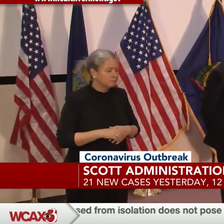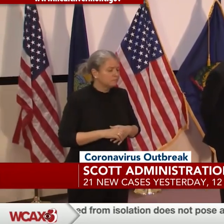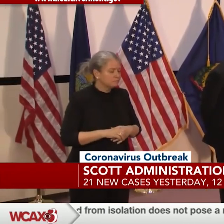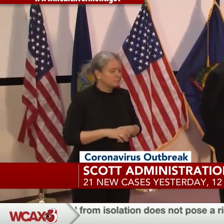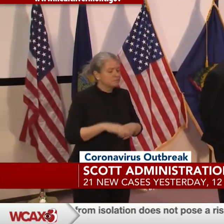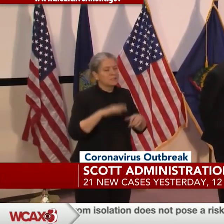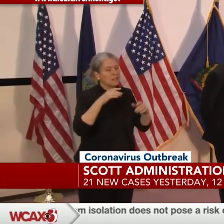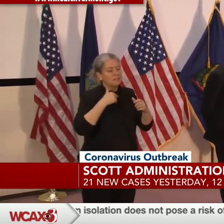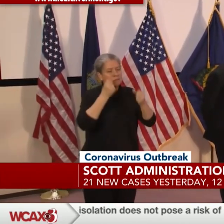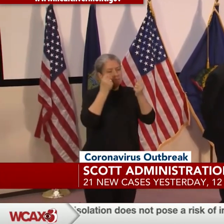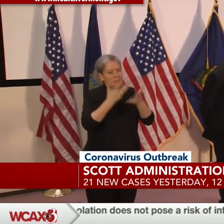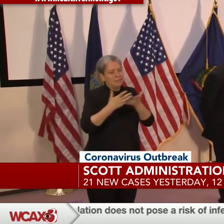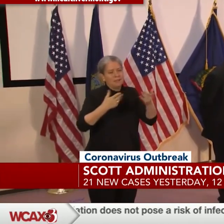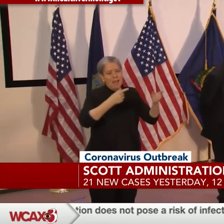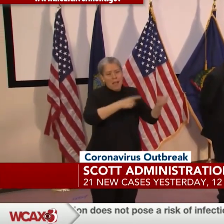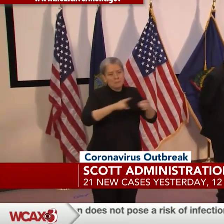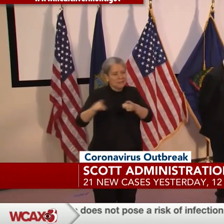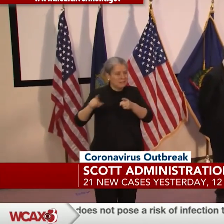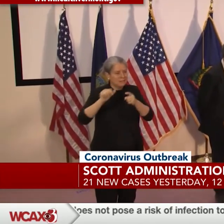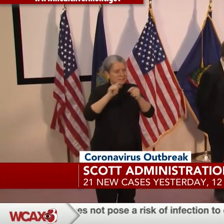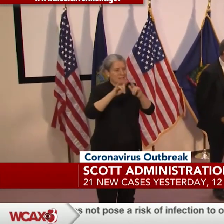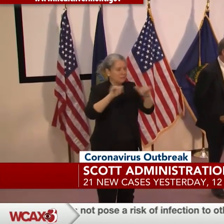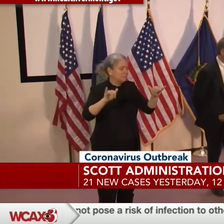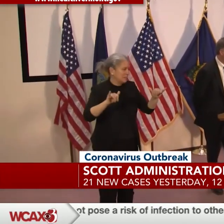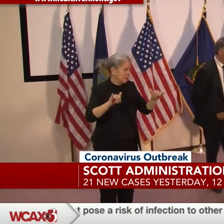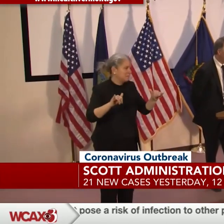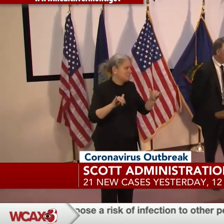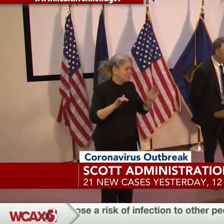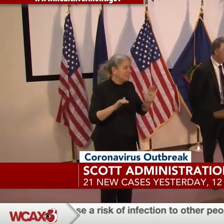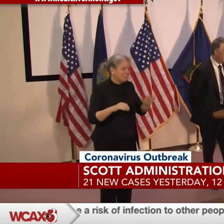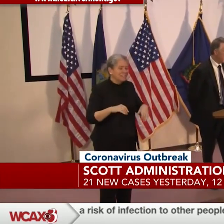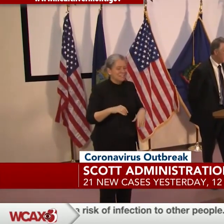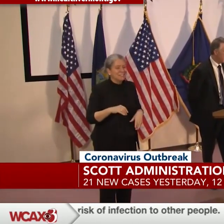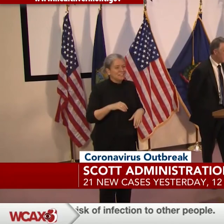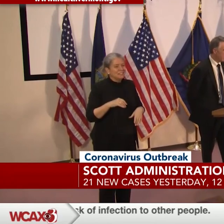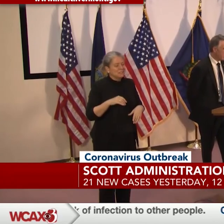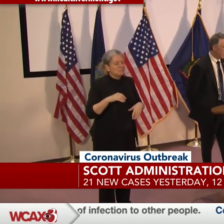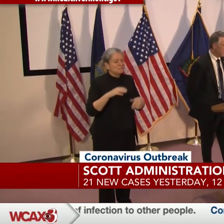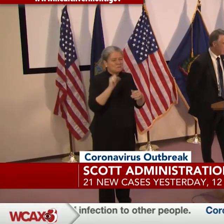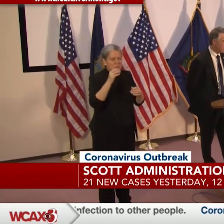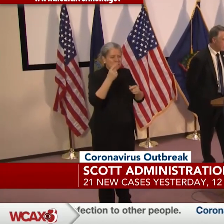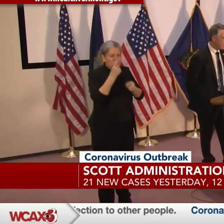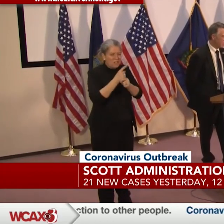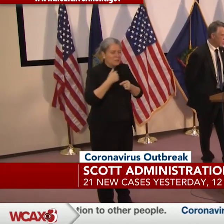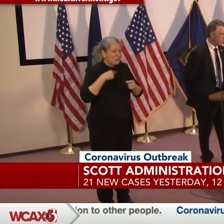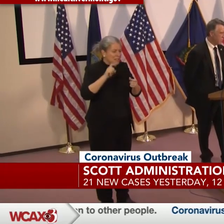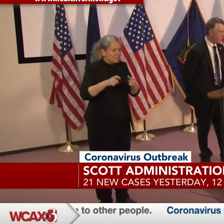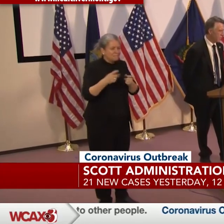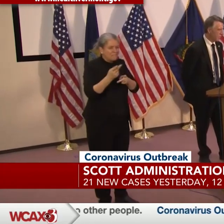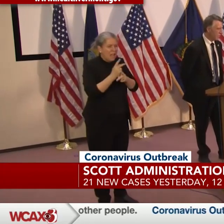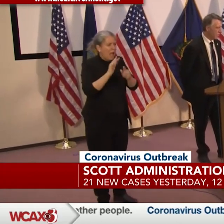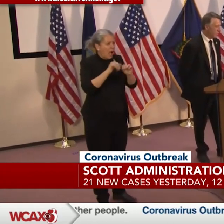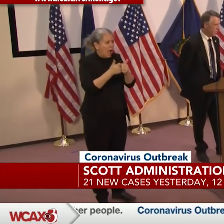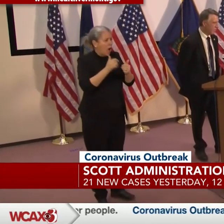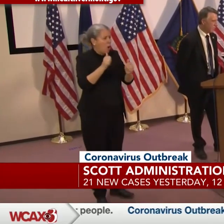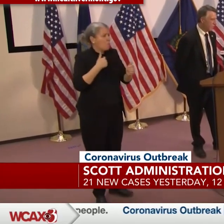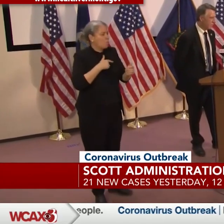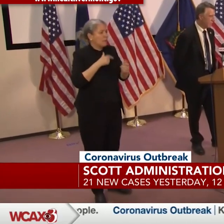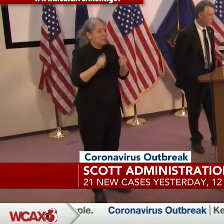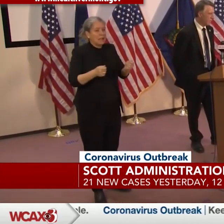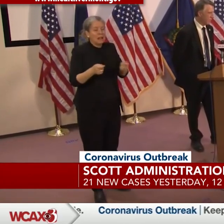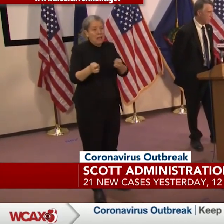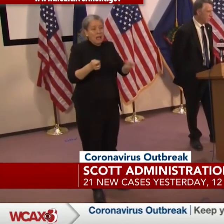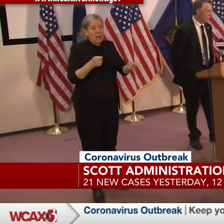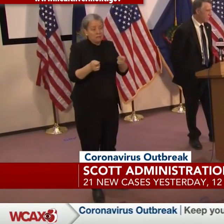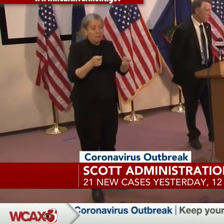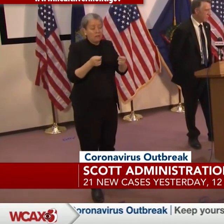a lot of things going on right at the moment as we talk about sort of how we will handle a surge